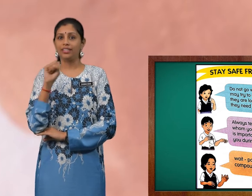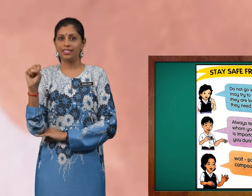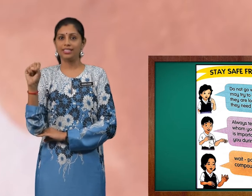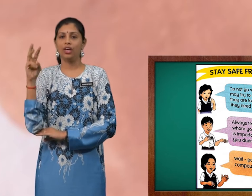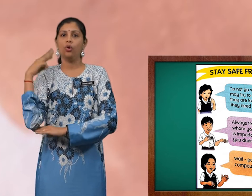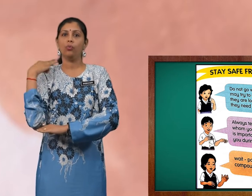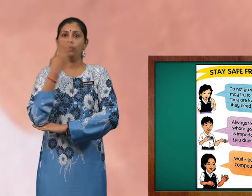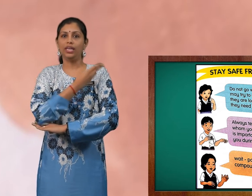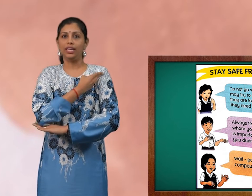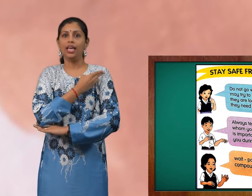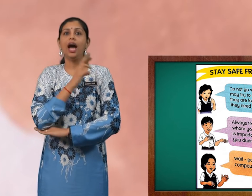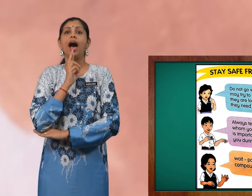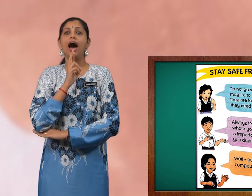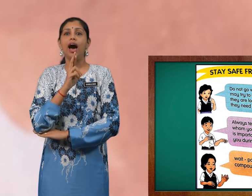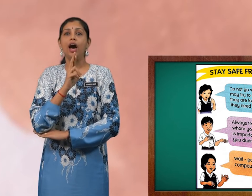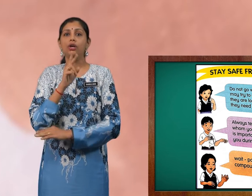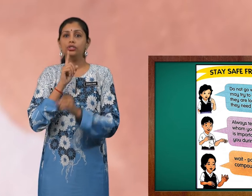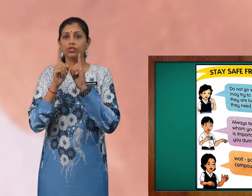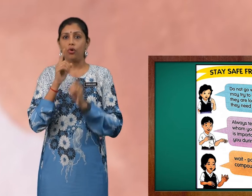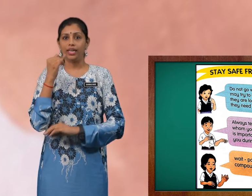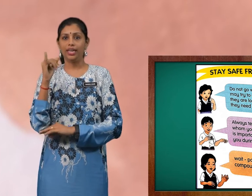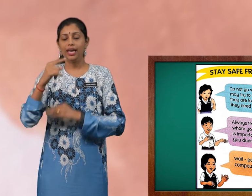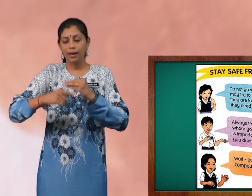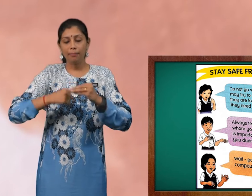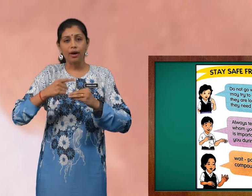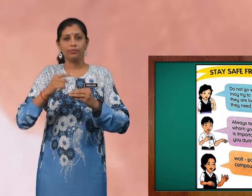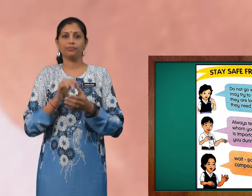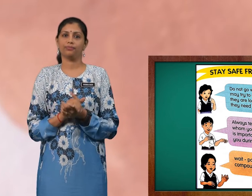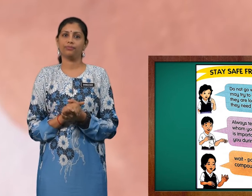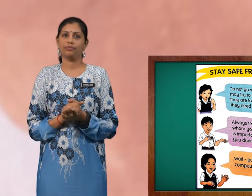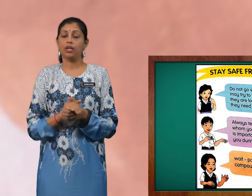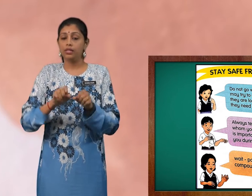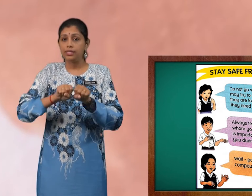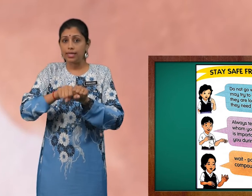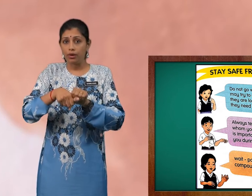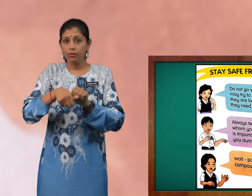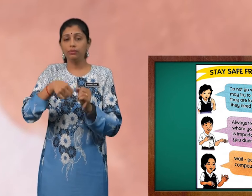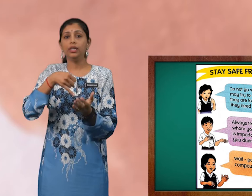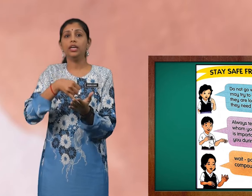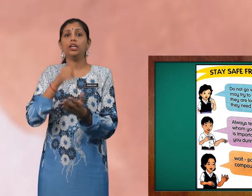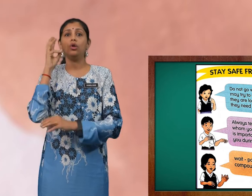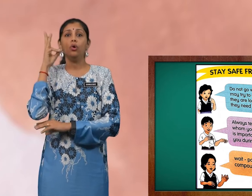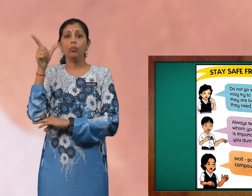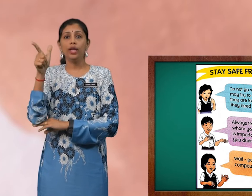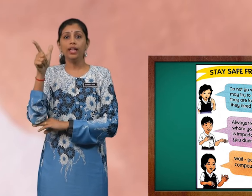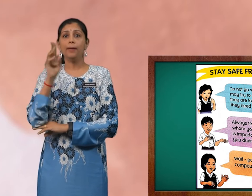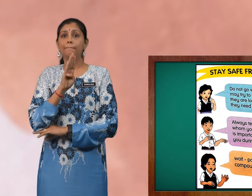parents we are talking about. So, it will